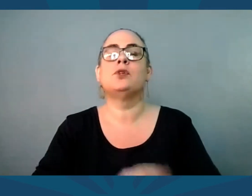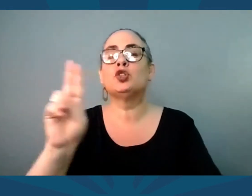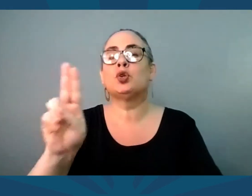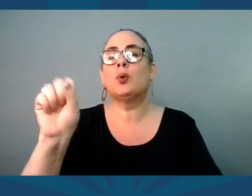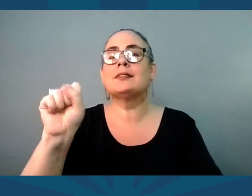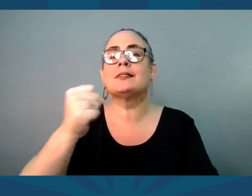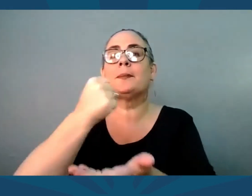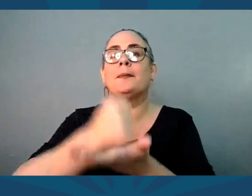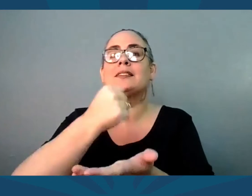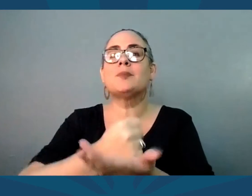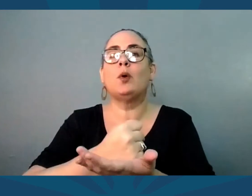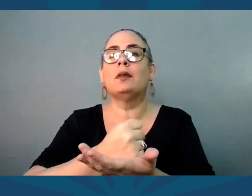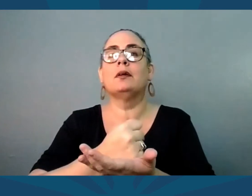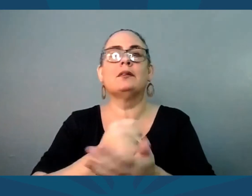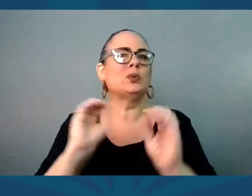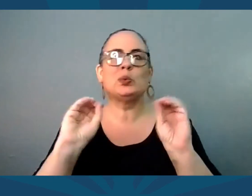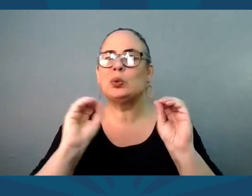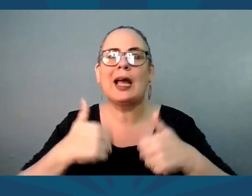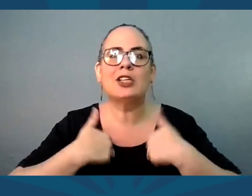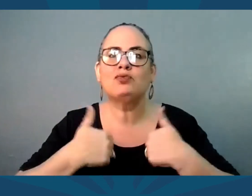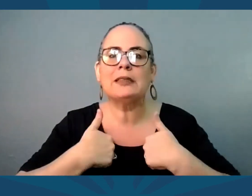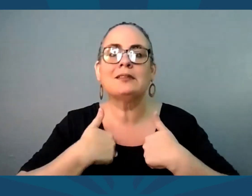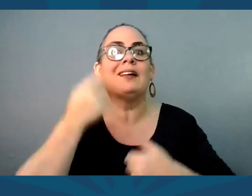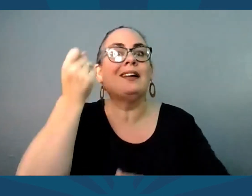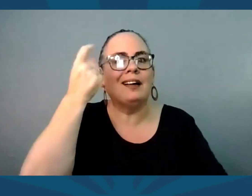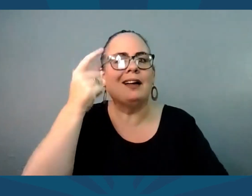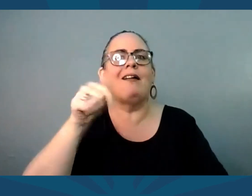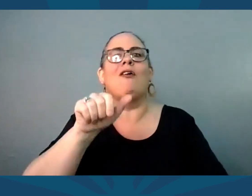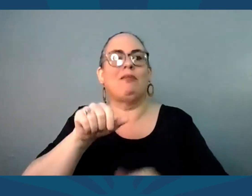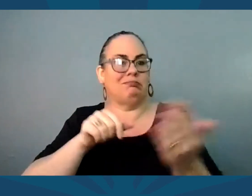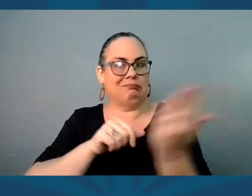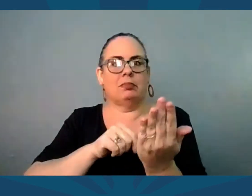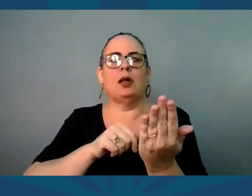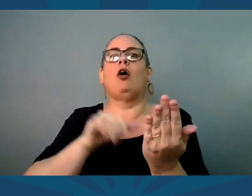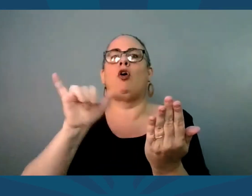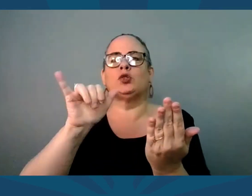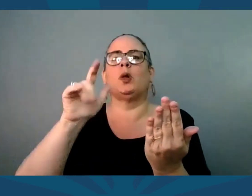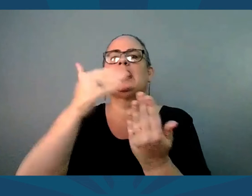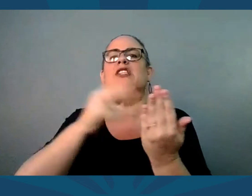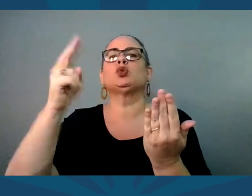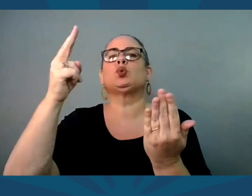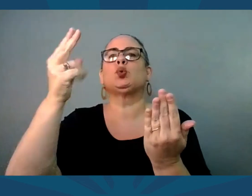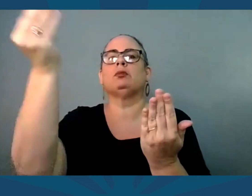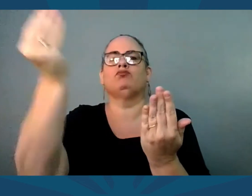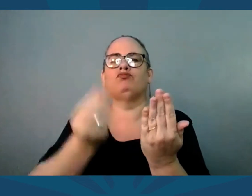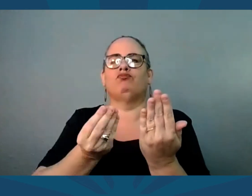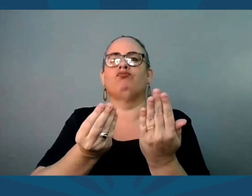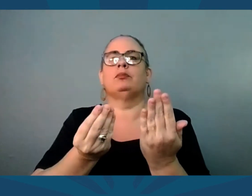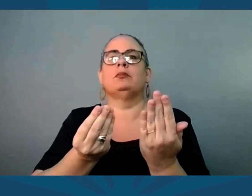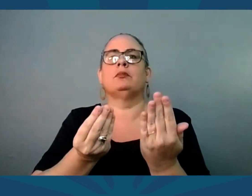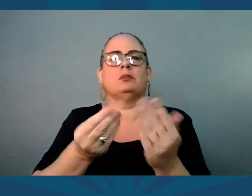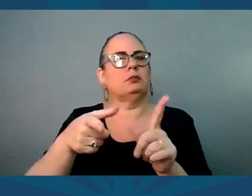List number 3, U.S. passport without address and one valid item from